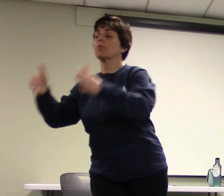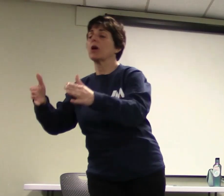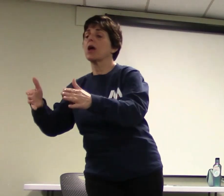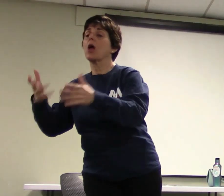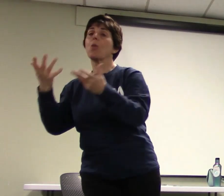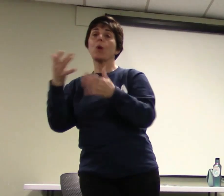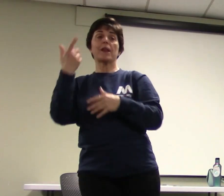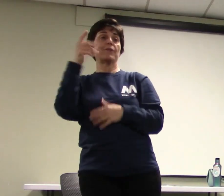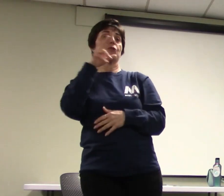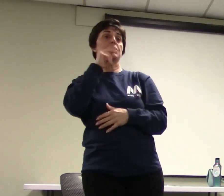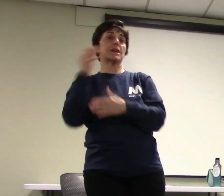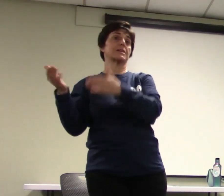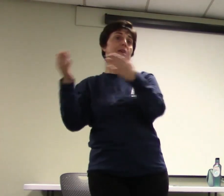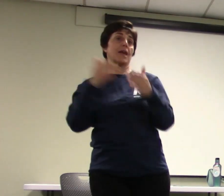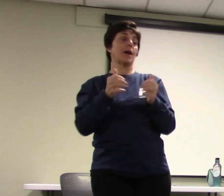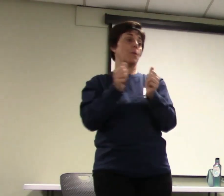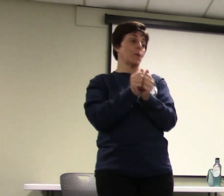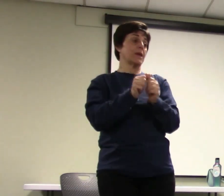with the typewriter.